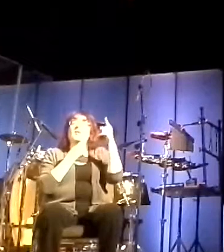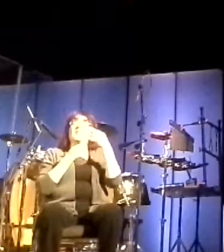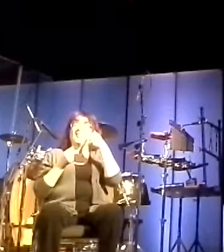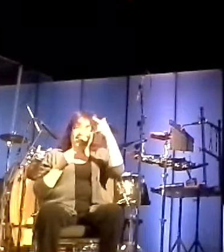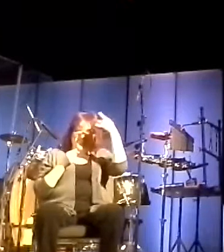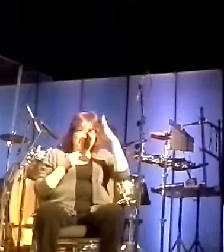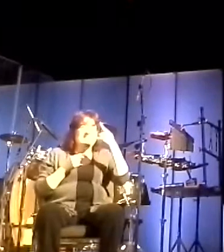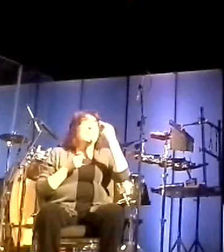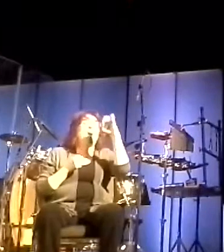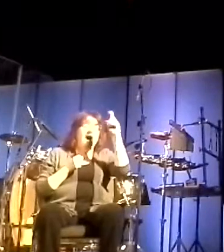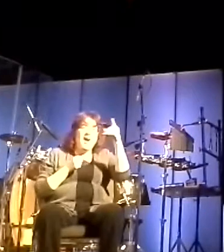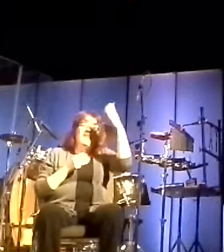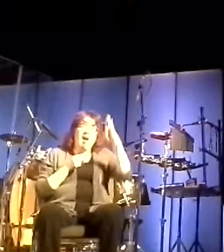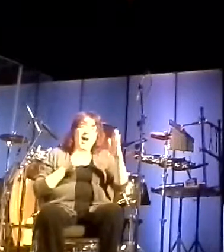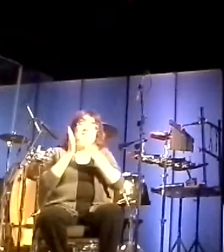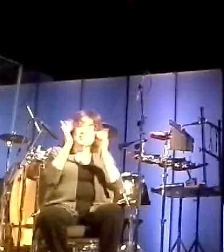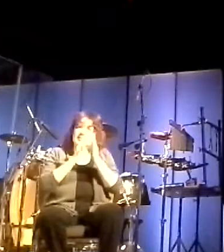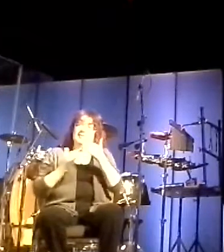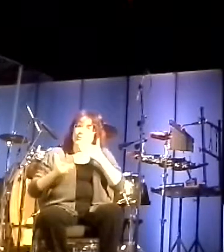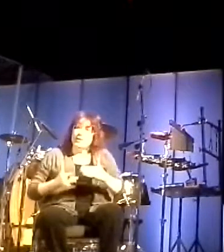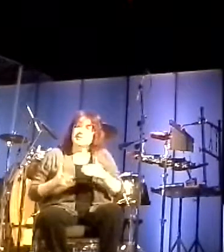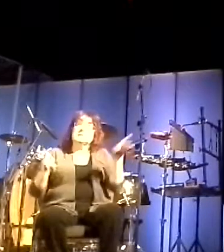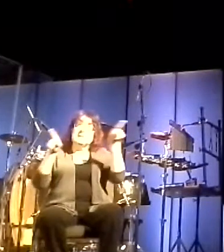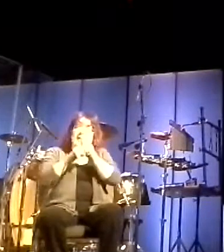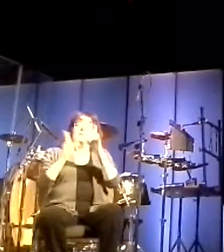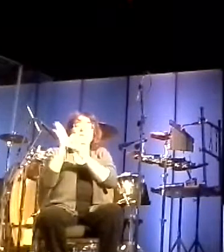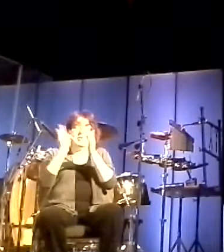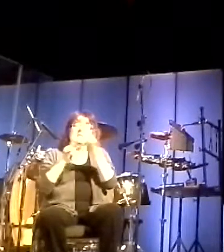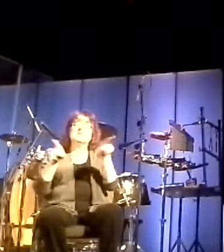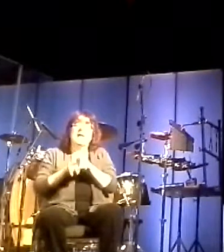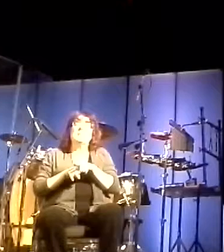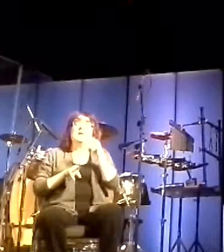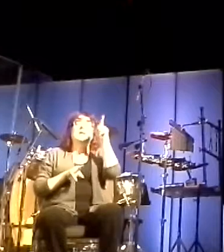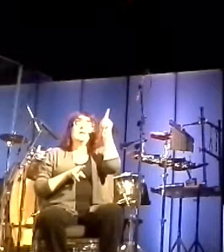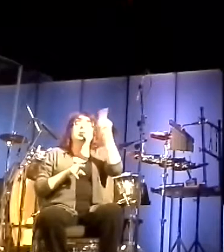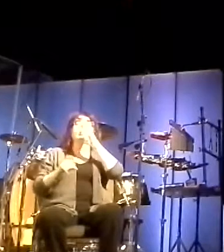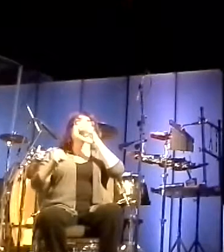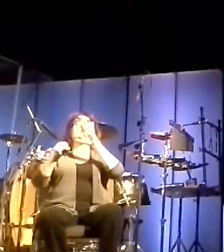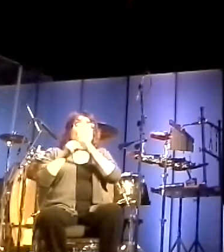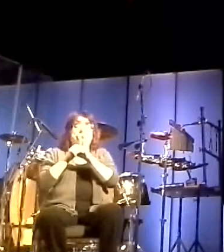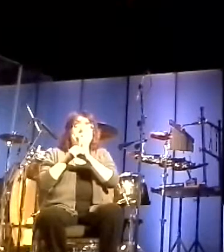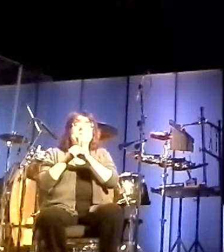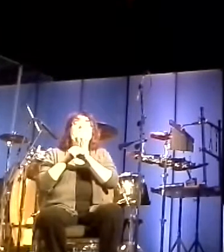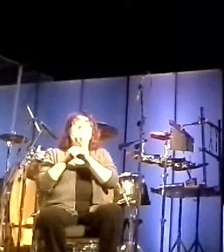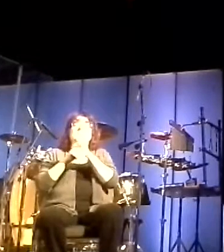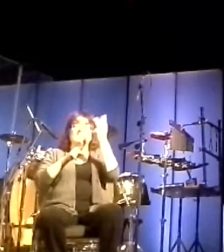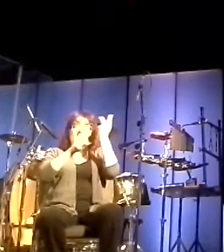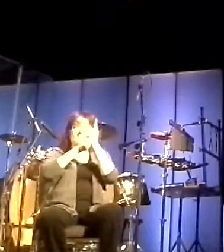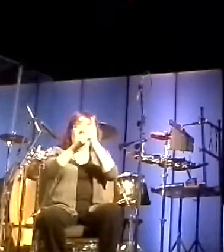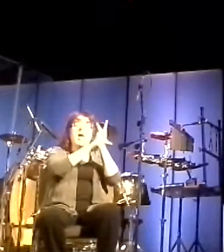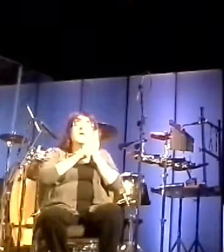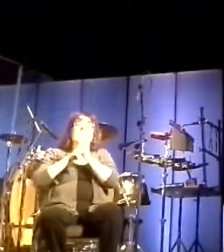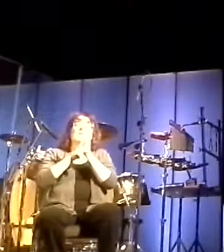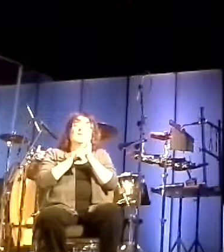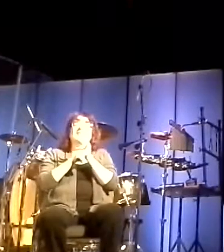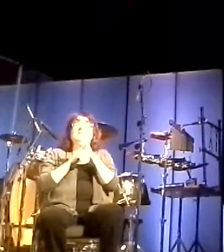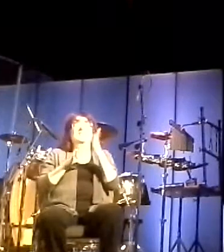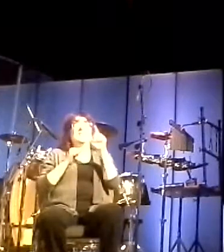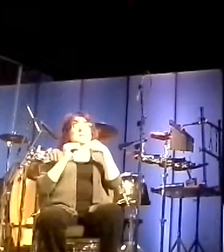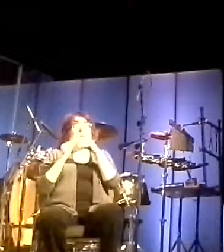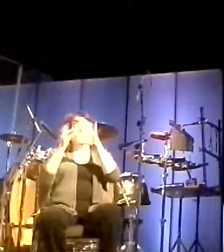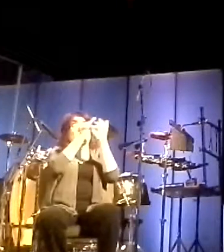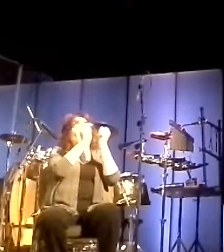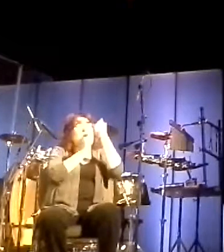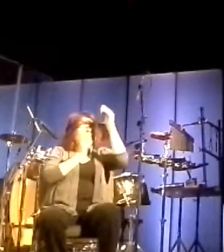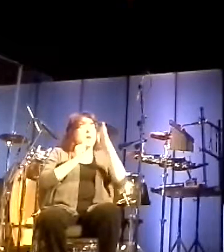Good job, everybody. God, good. Jesus, good job. I'm just saying. For he who promised is faithful. It's all about this relationship